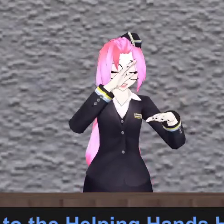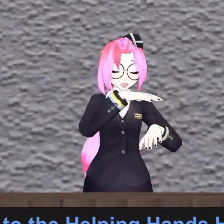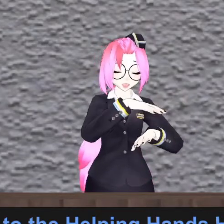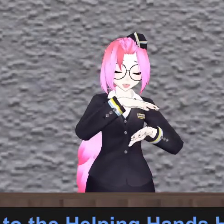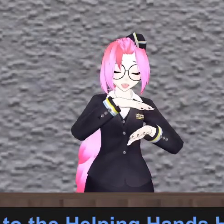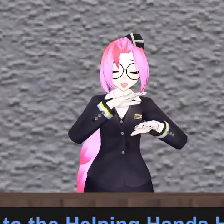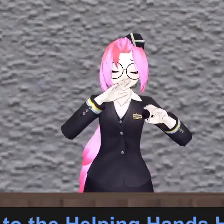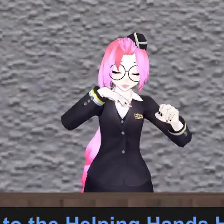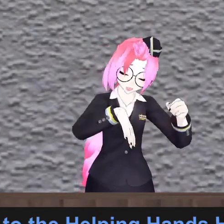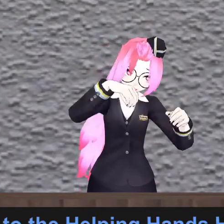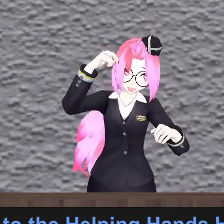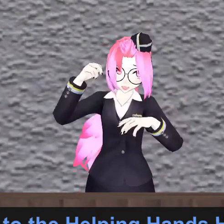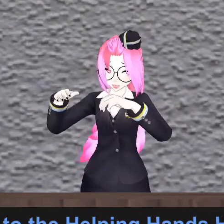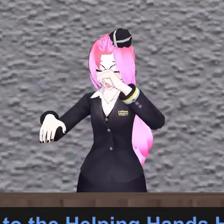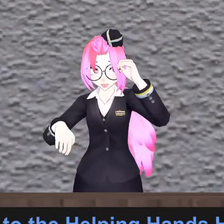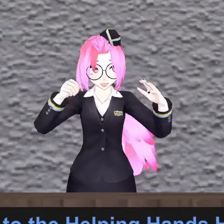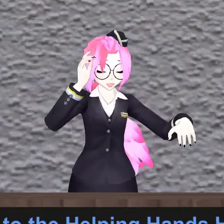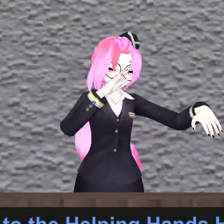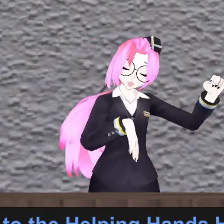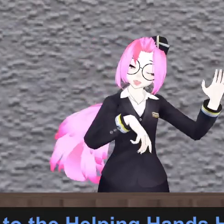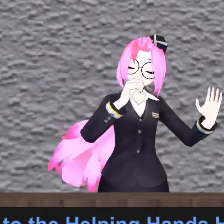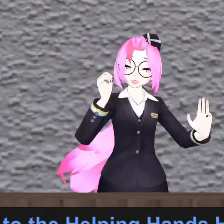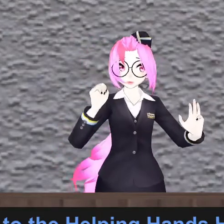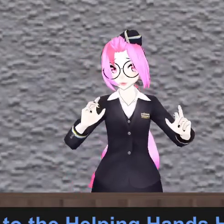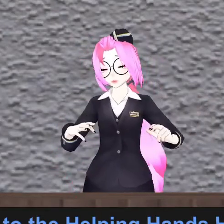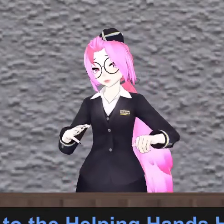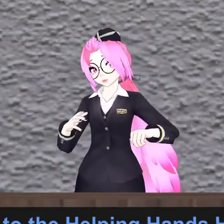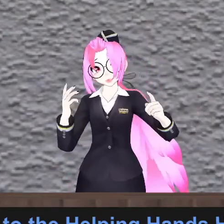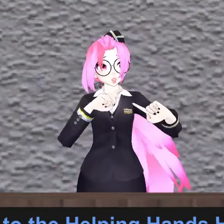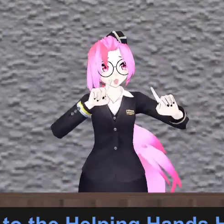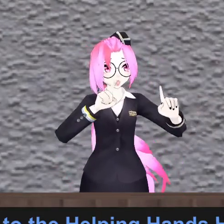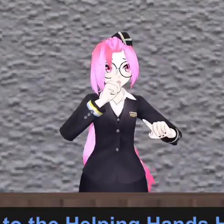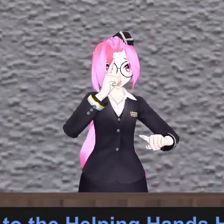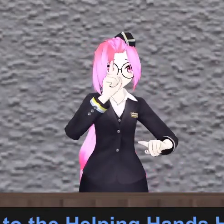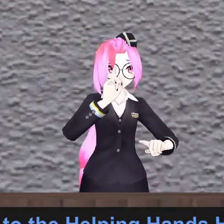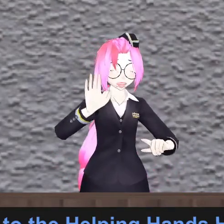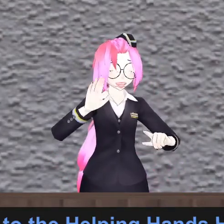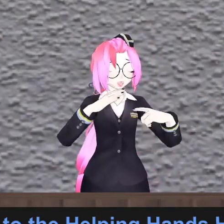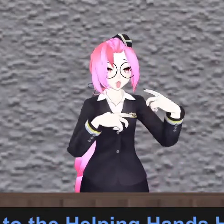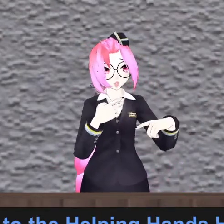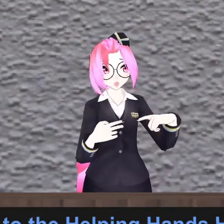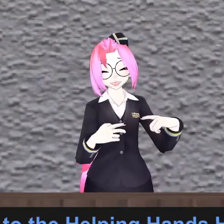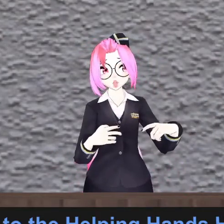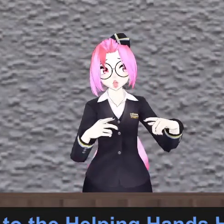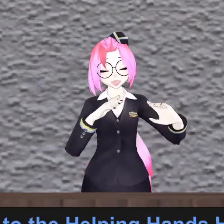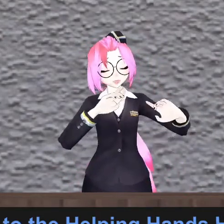exact thing as English, but you're taking out all the in-between words. And that's just the different dialects of science.